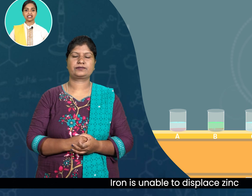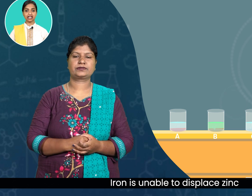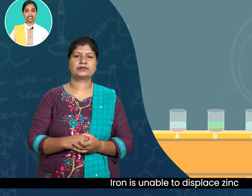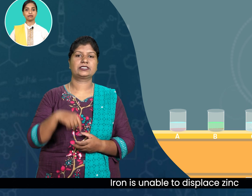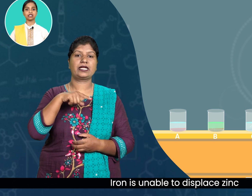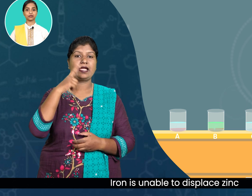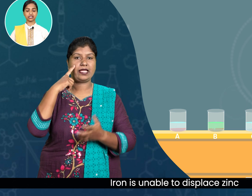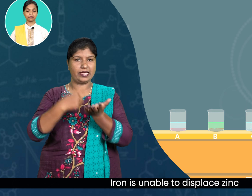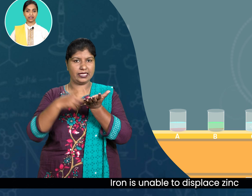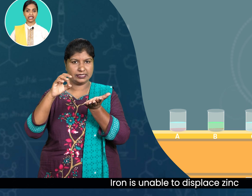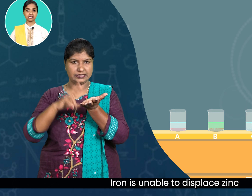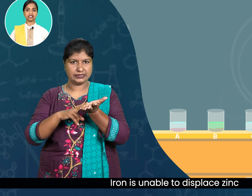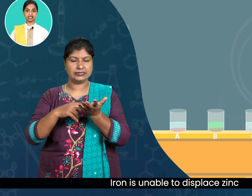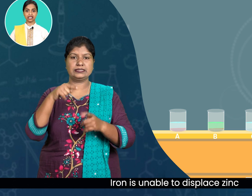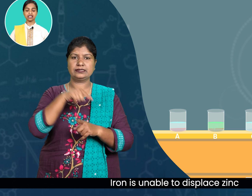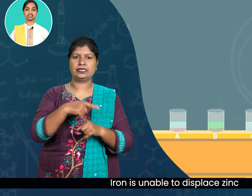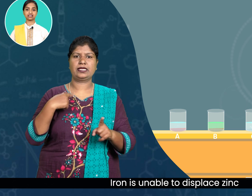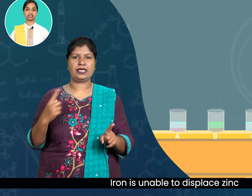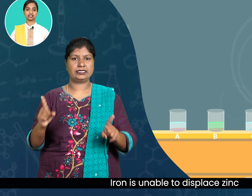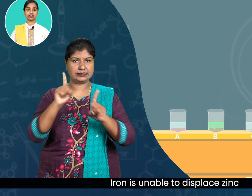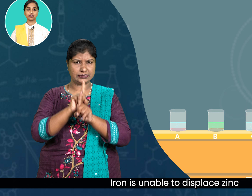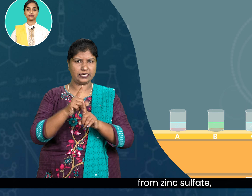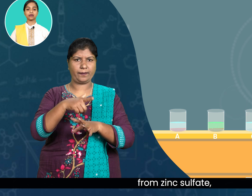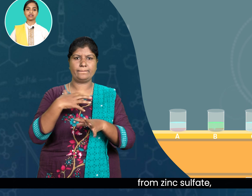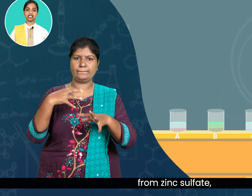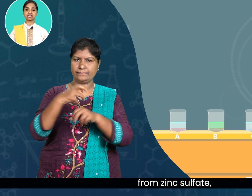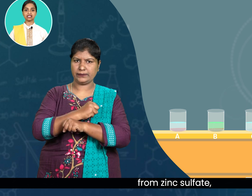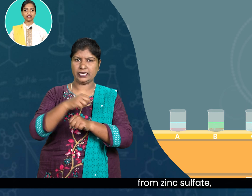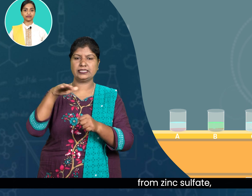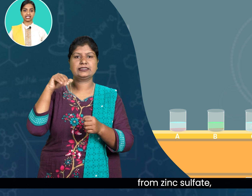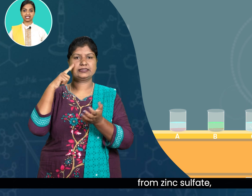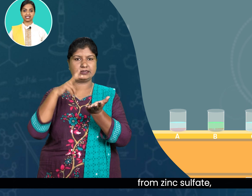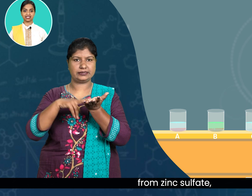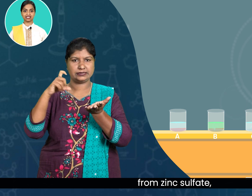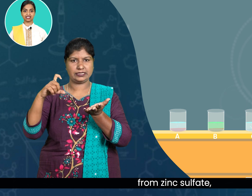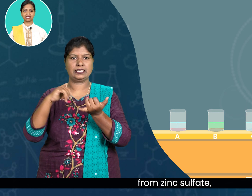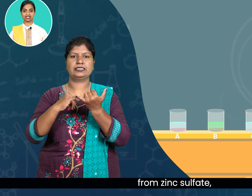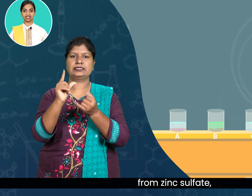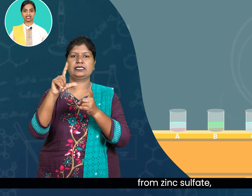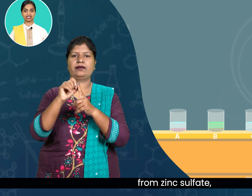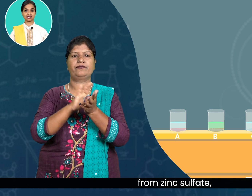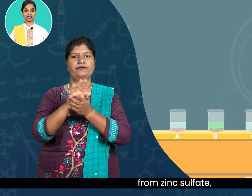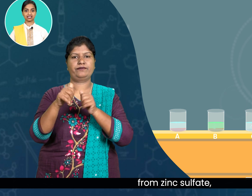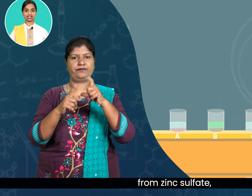Iron is unable to displace zinc from zinc sulfate.